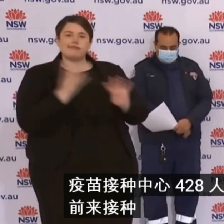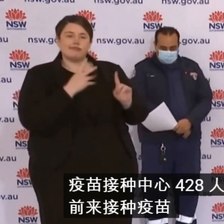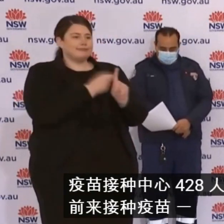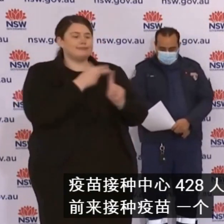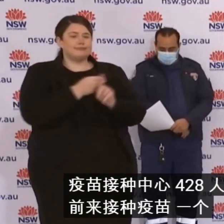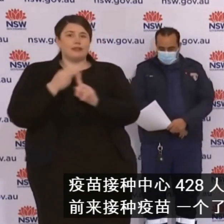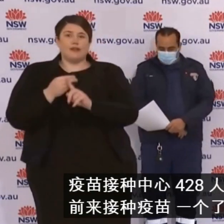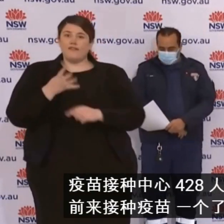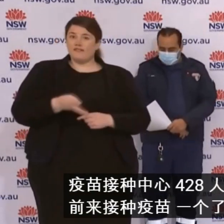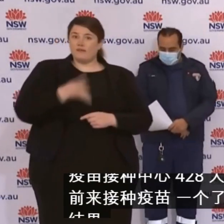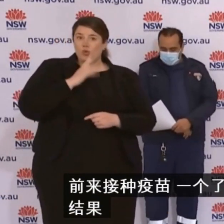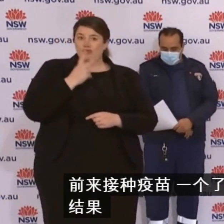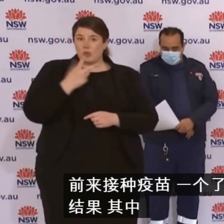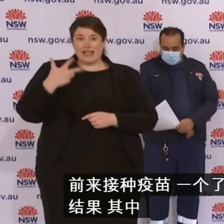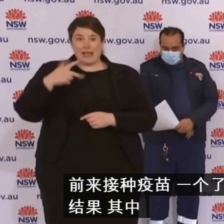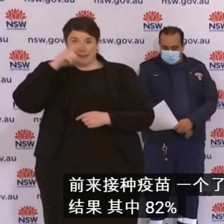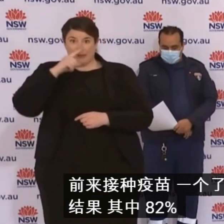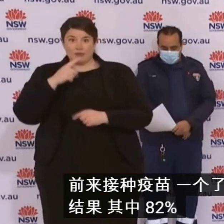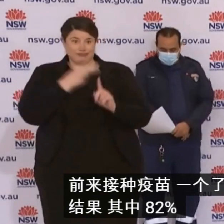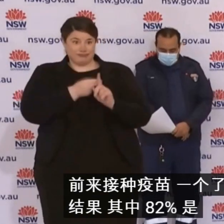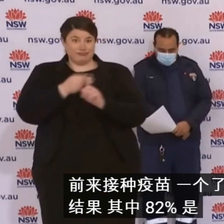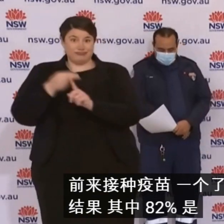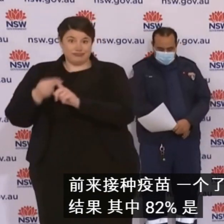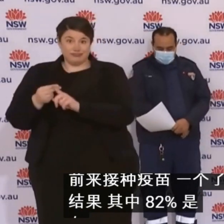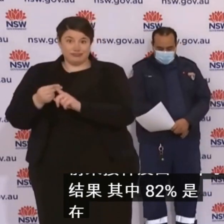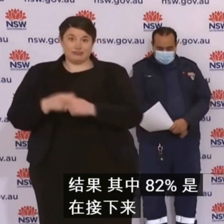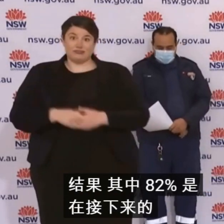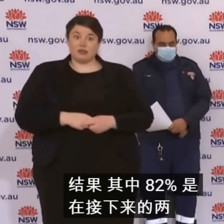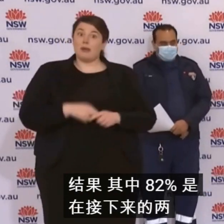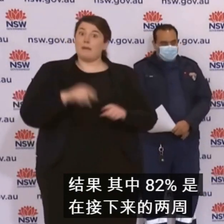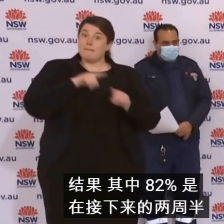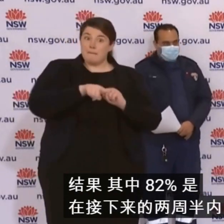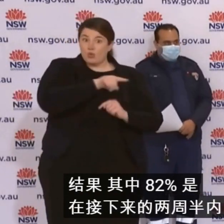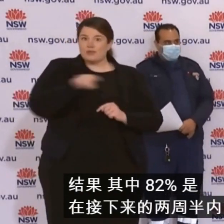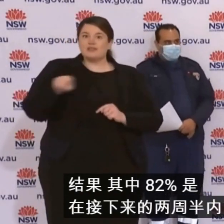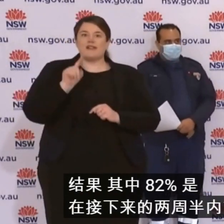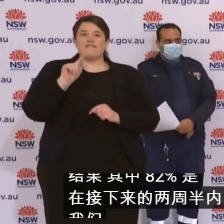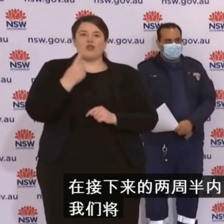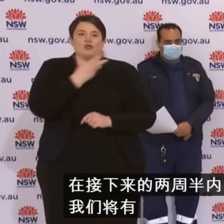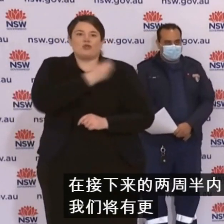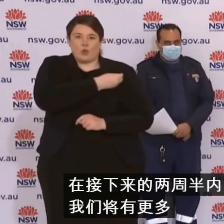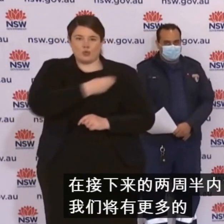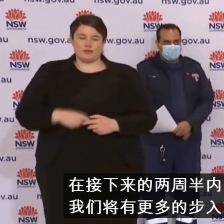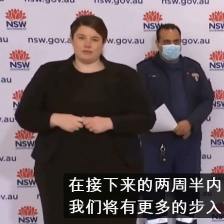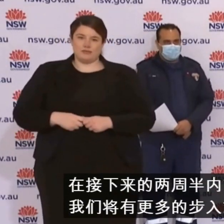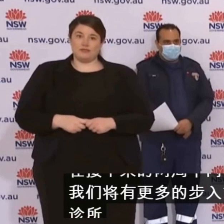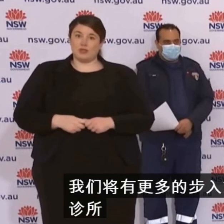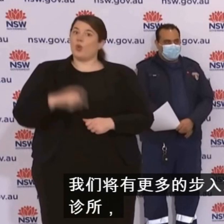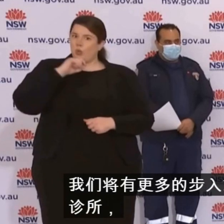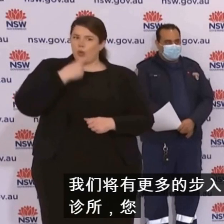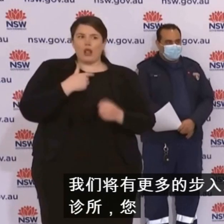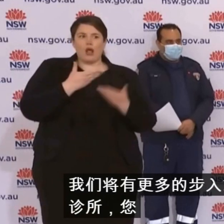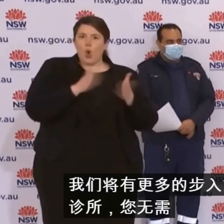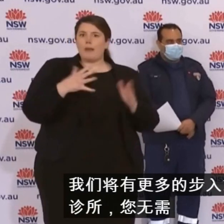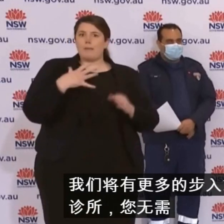for vaccination, which was a fantastic result. 82% of them were first doses. In the next 2.5 weeks, we'll have more walk-in clinics